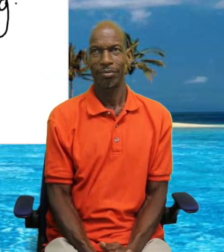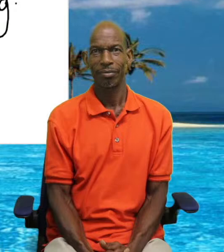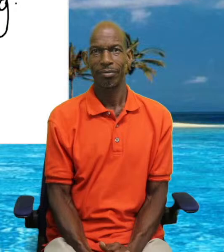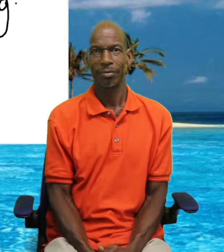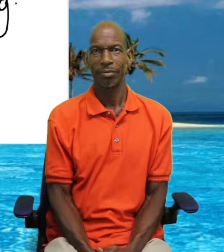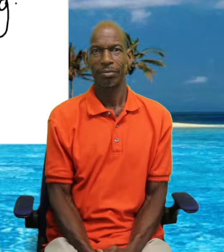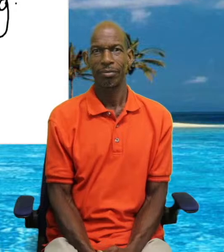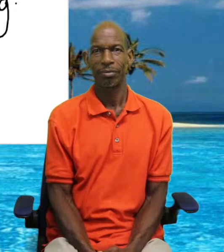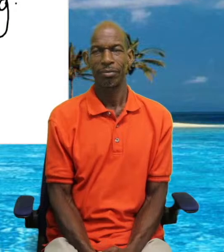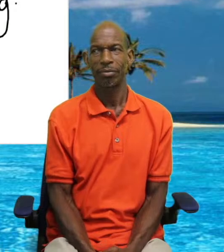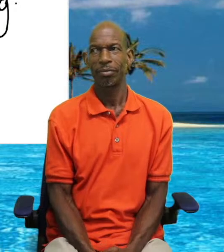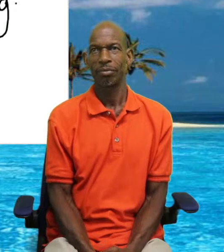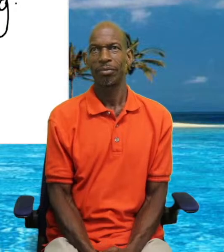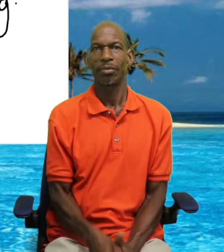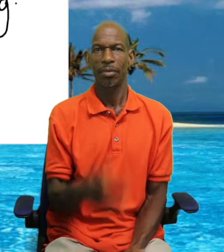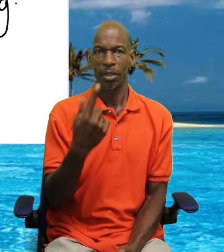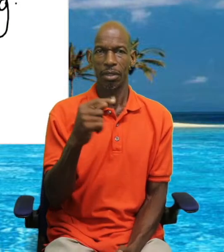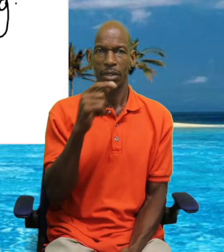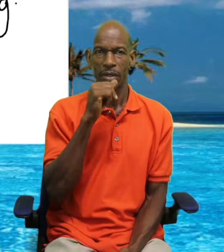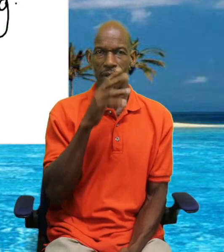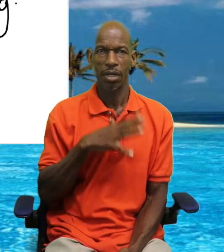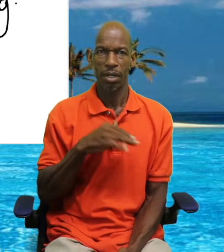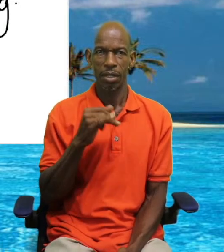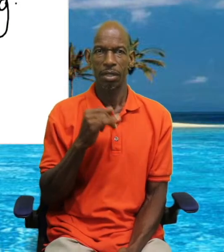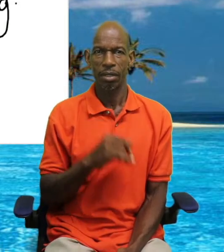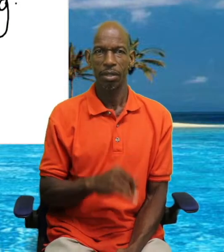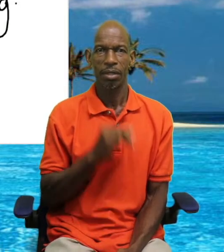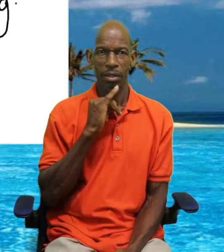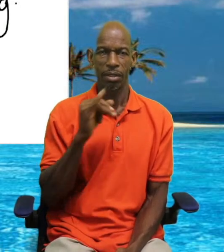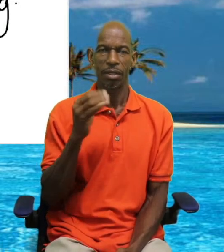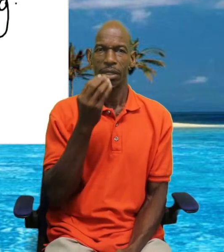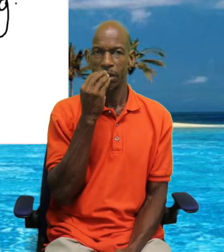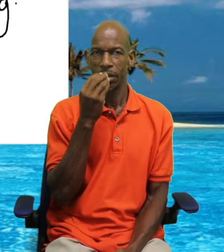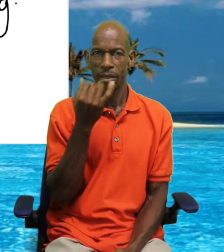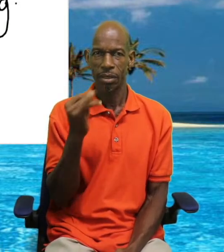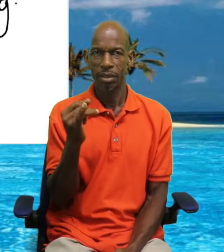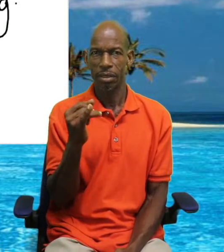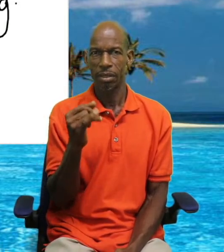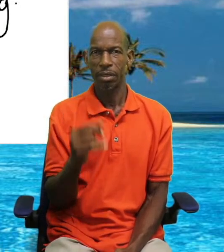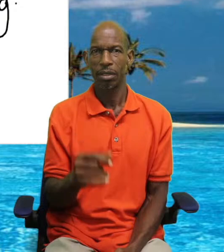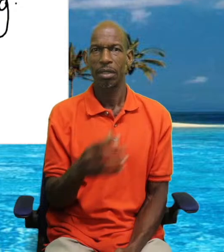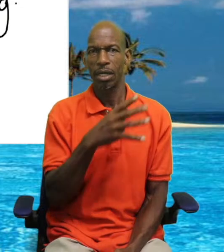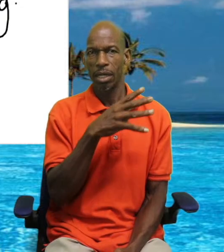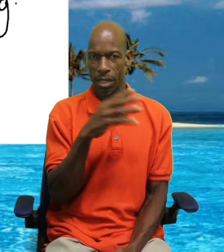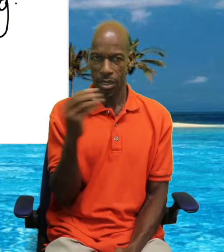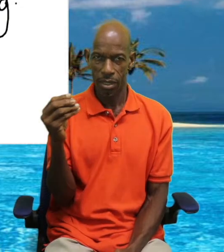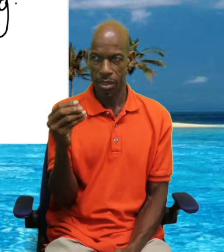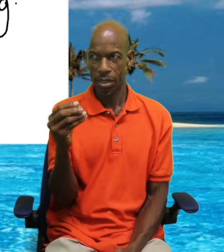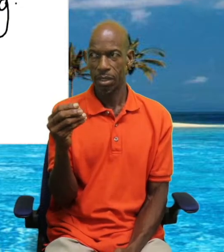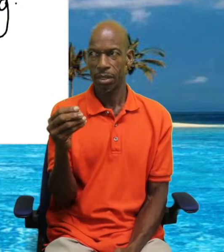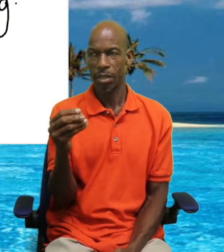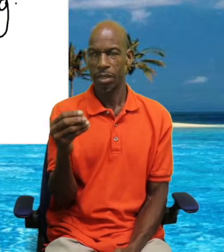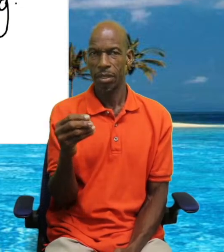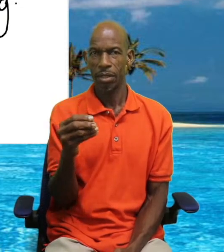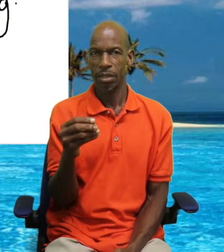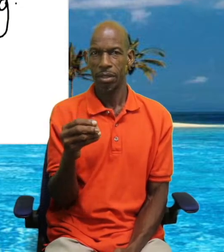Say the sentence. The lady is eating and...